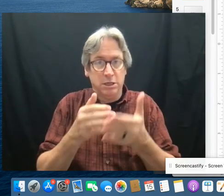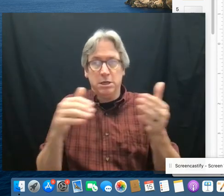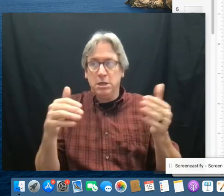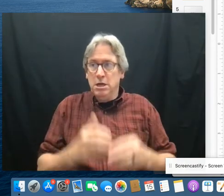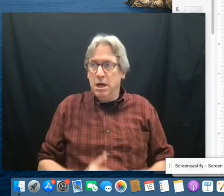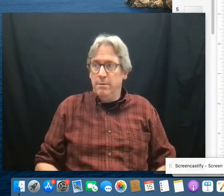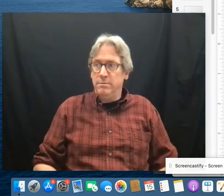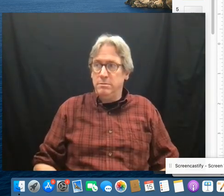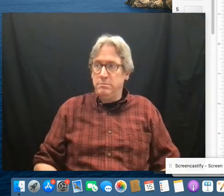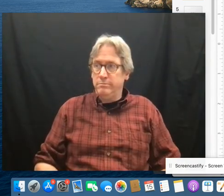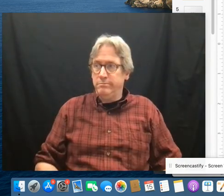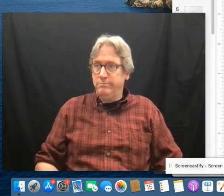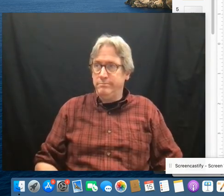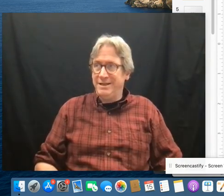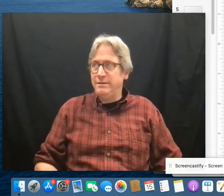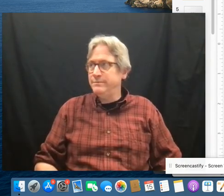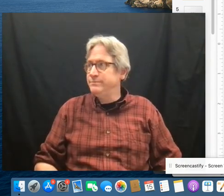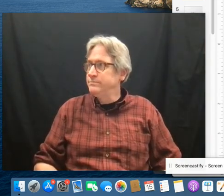basic